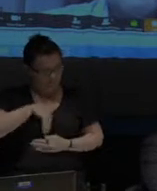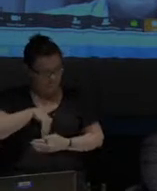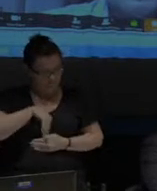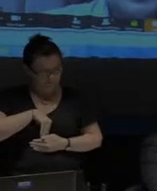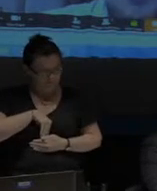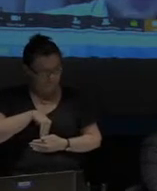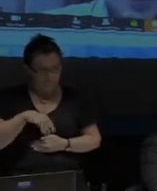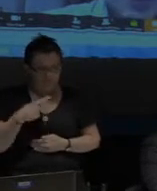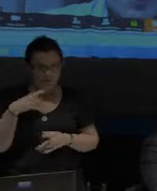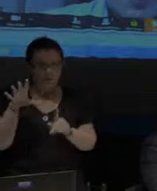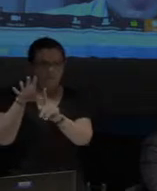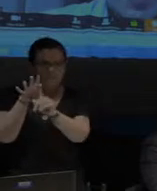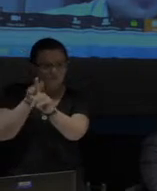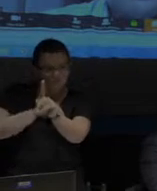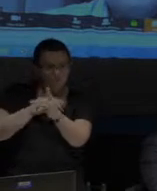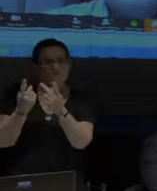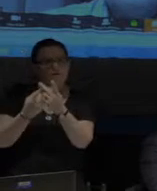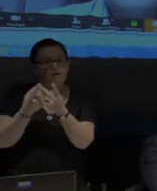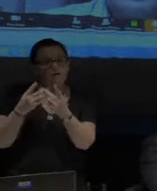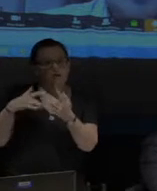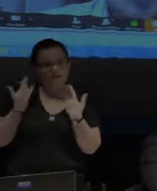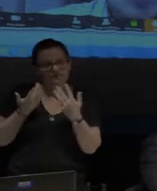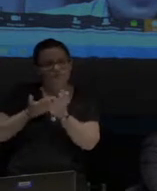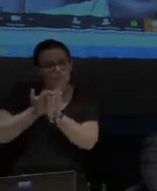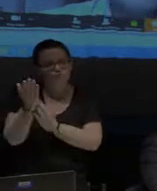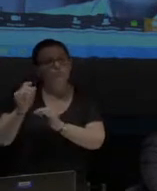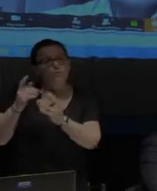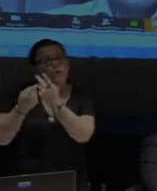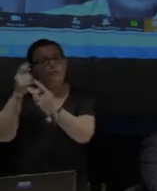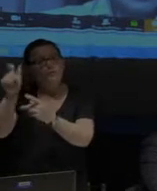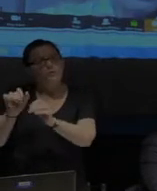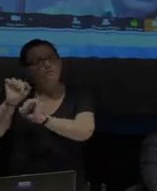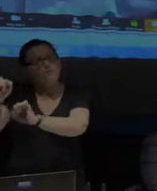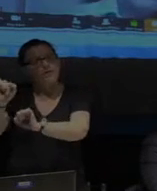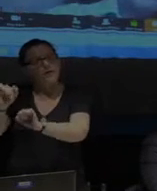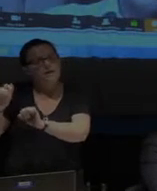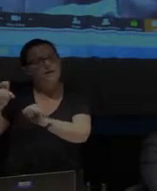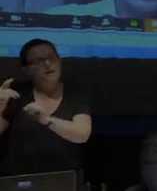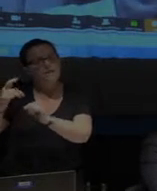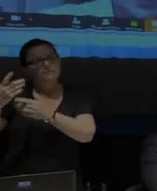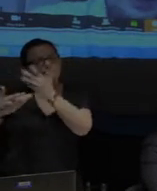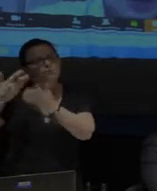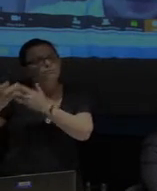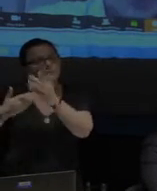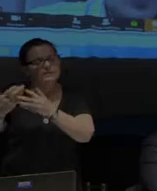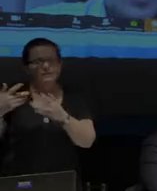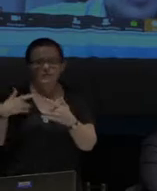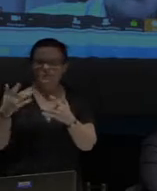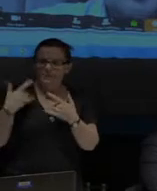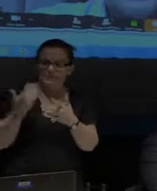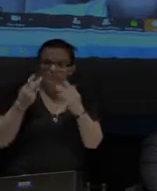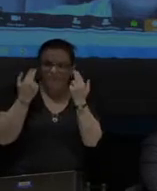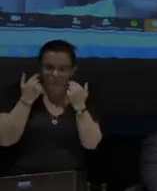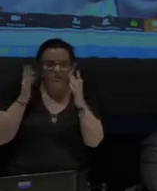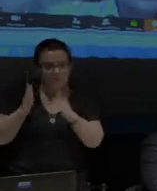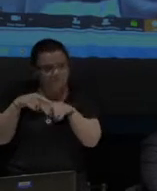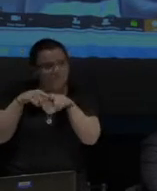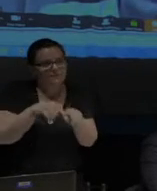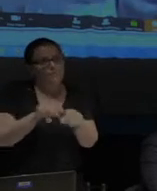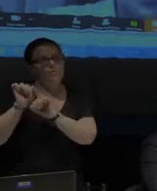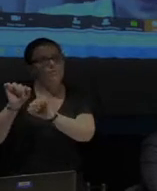somebody else's script. Whether it is as they tell us that these are the subjects we have to complete and these